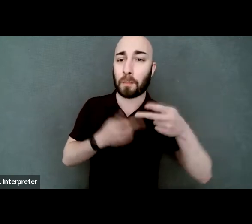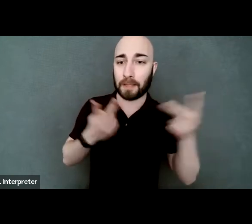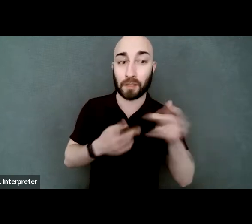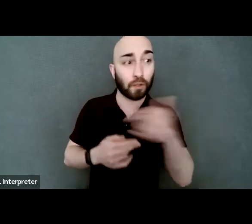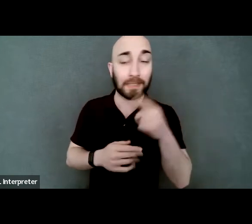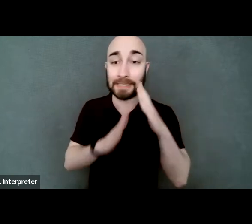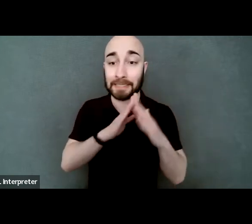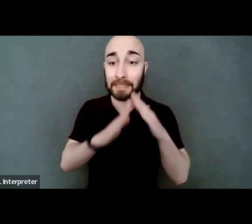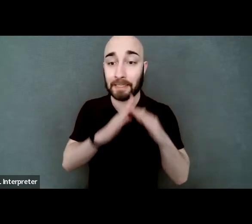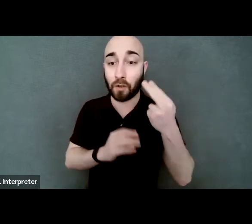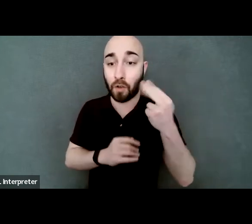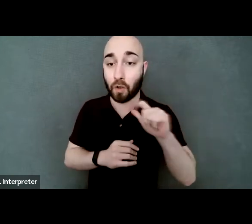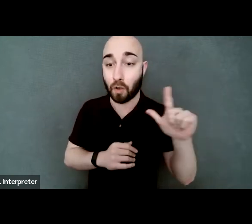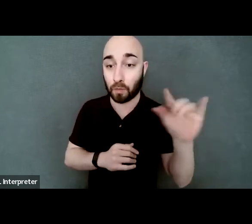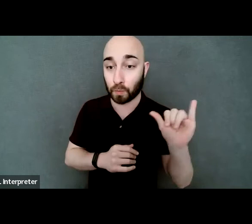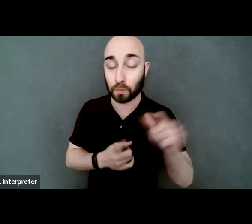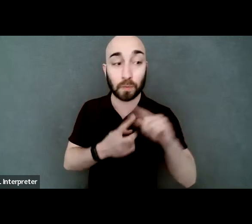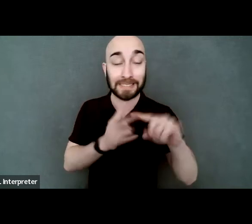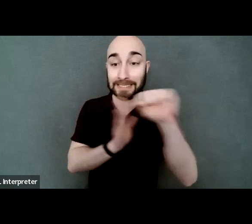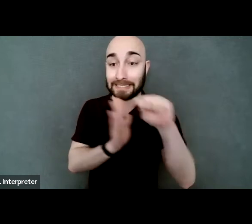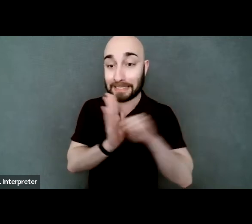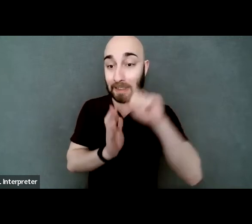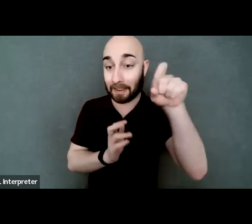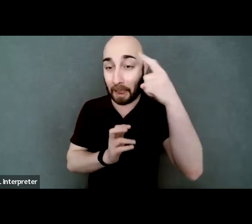City Hall and then at the state capitol.